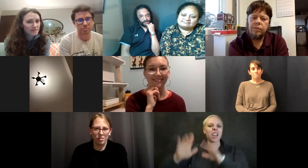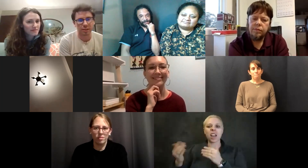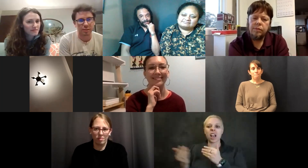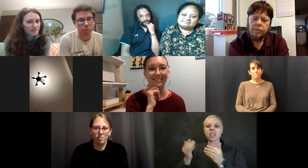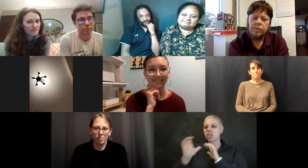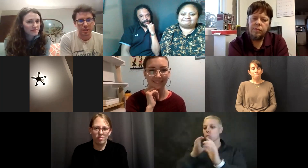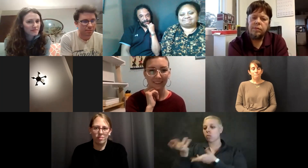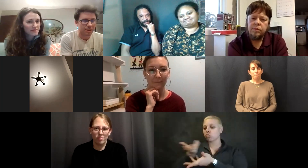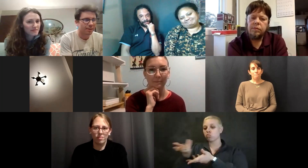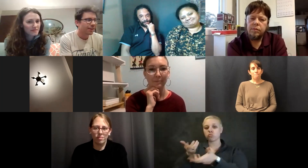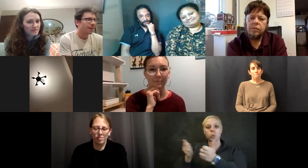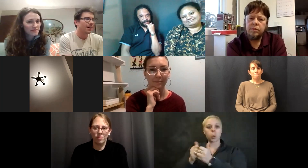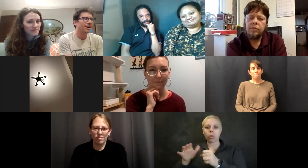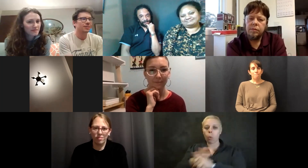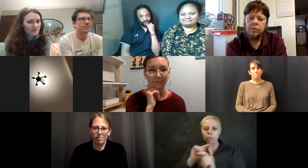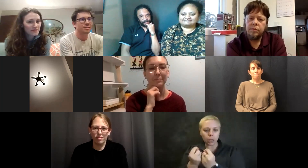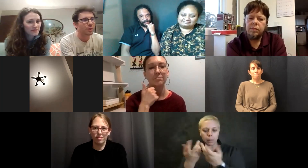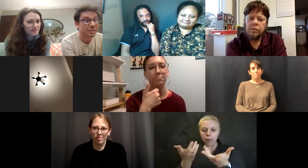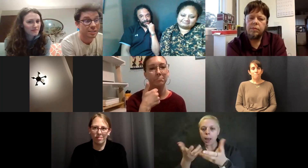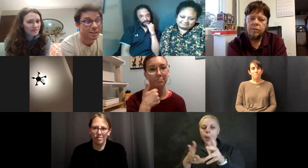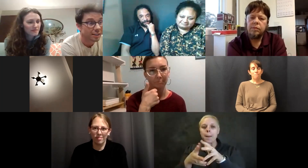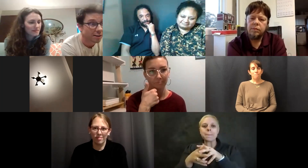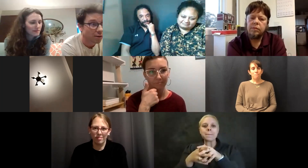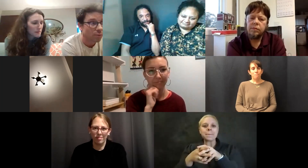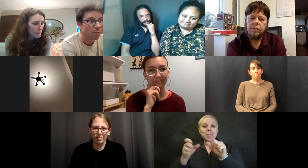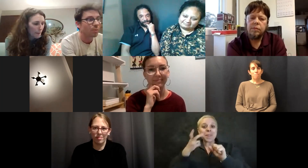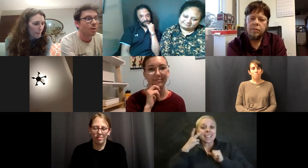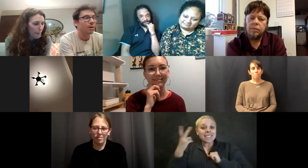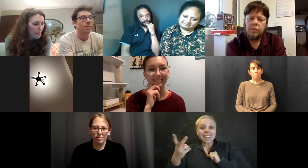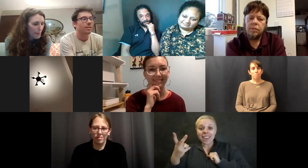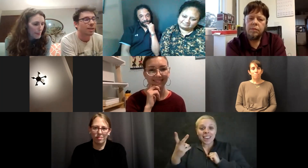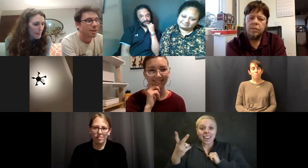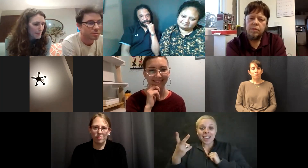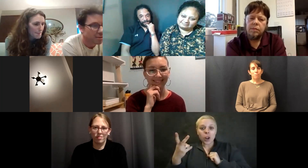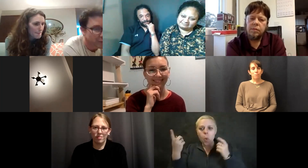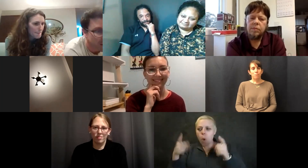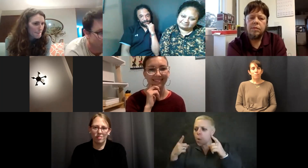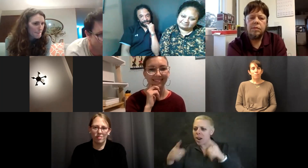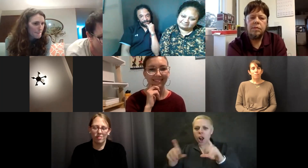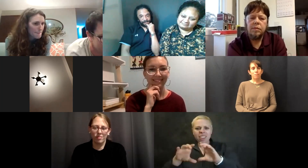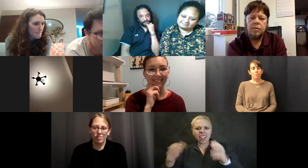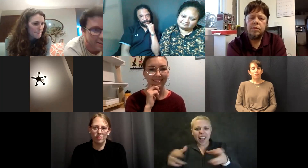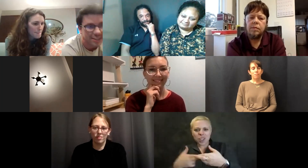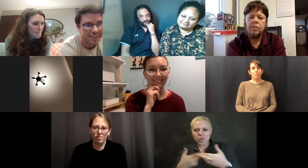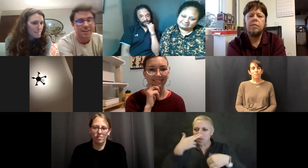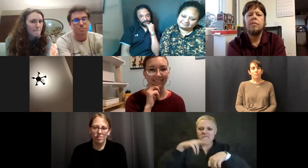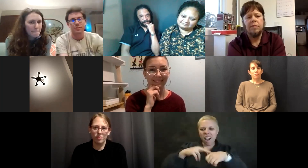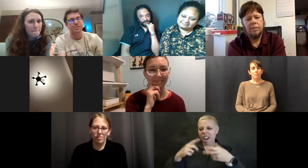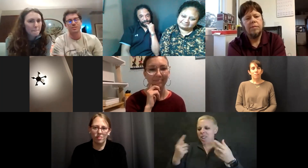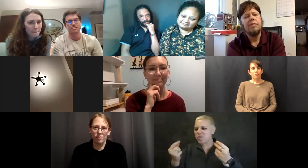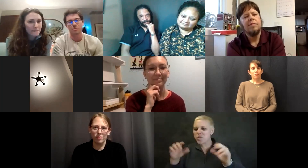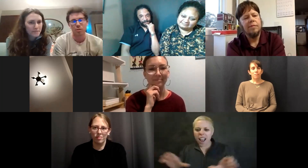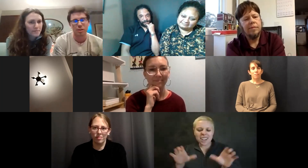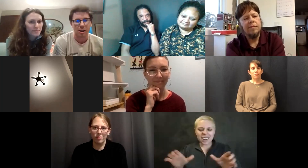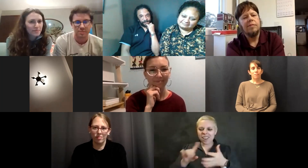communicate with the whole team. And we get to see, what went on in the classroom, how much fun they had, what activities they did. It was